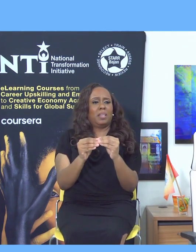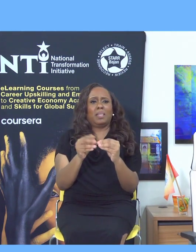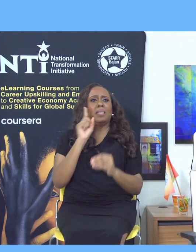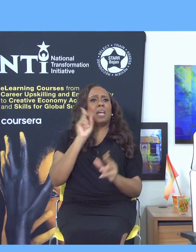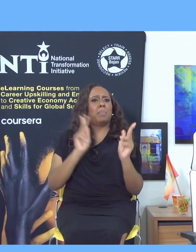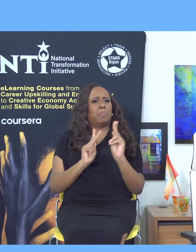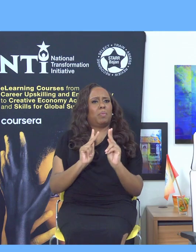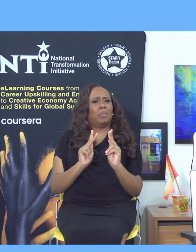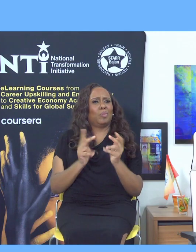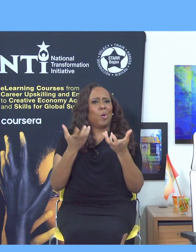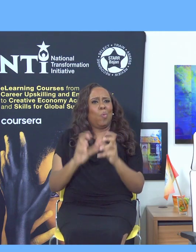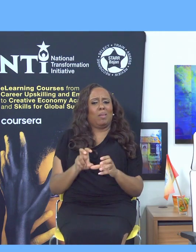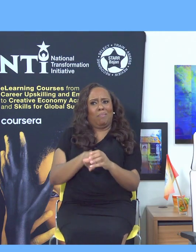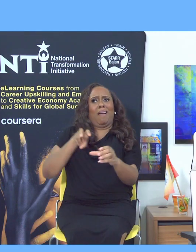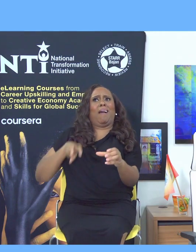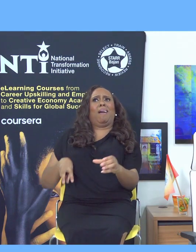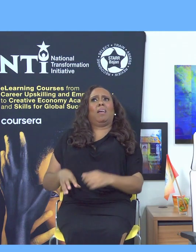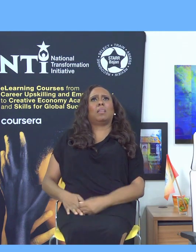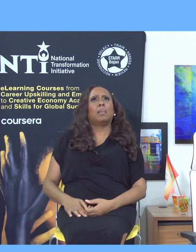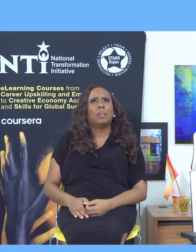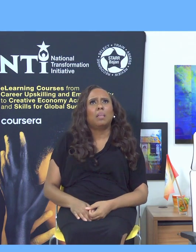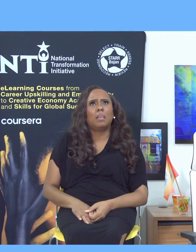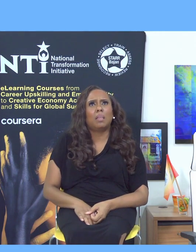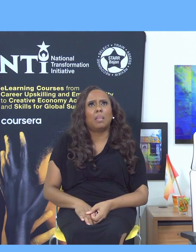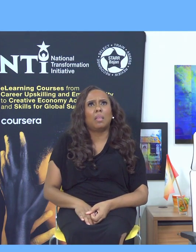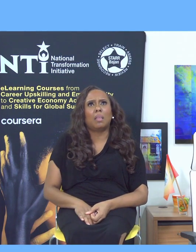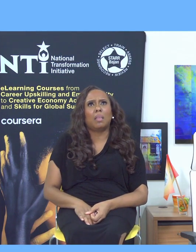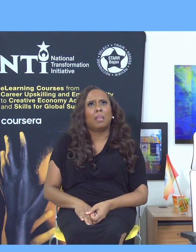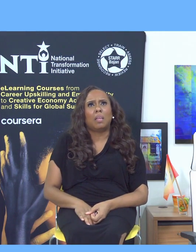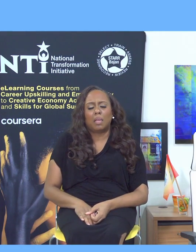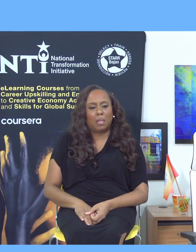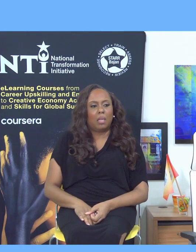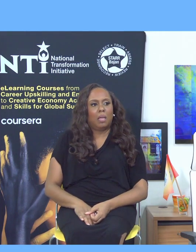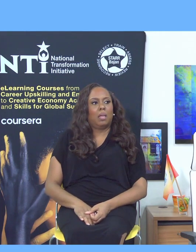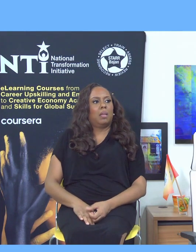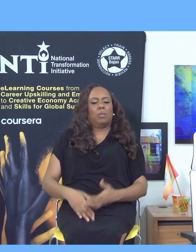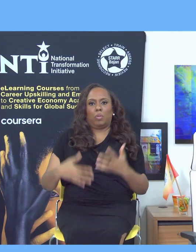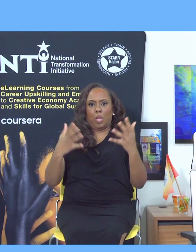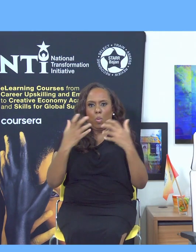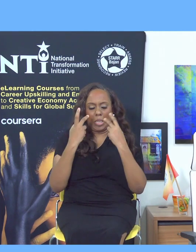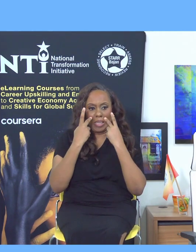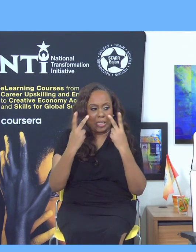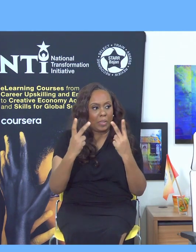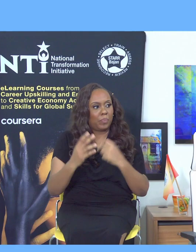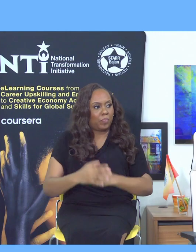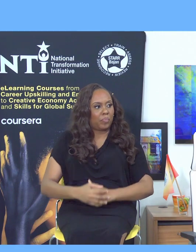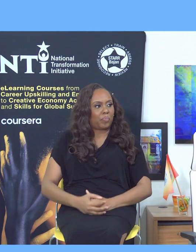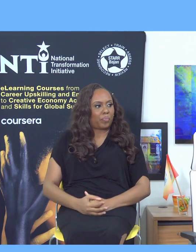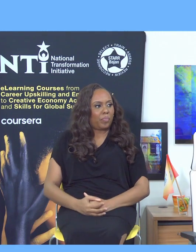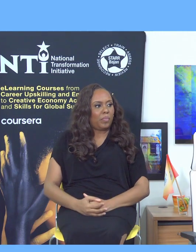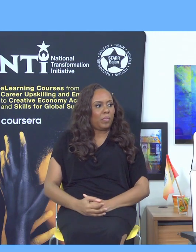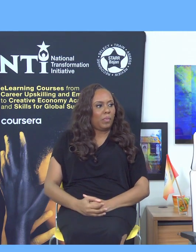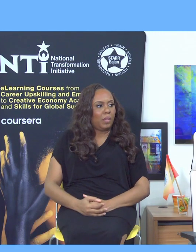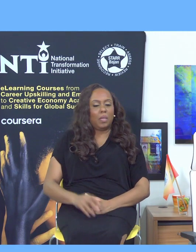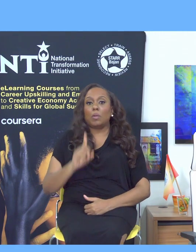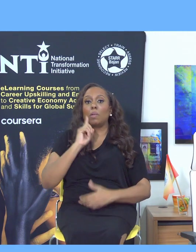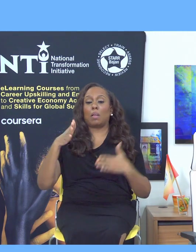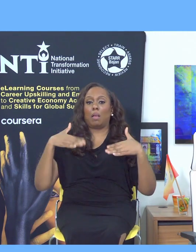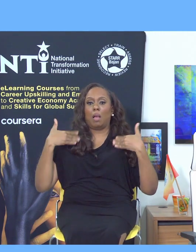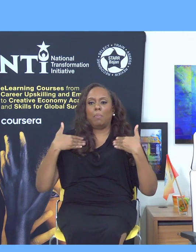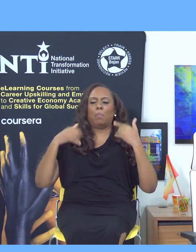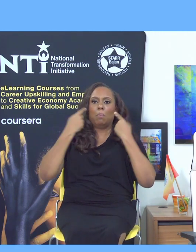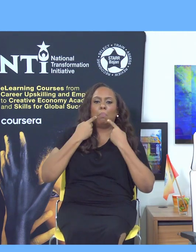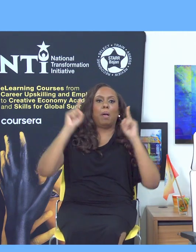out. Yeah. And these are, I've seen that technology, yes, I'm very happy technology has